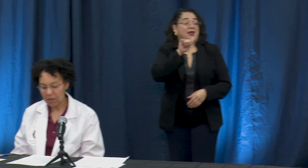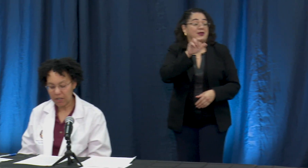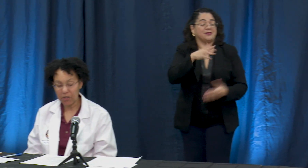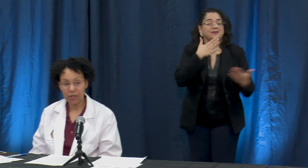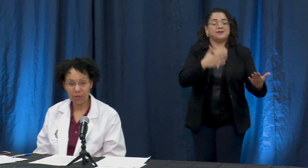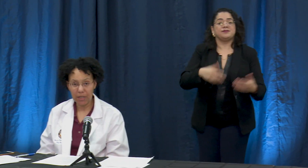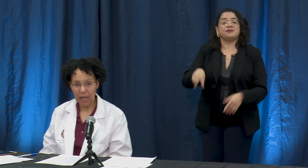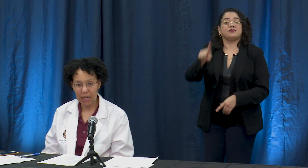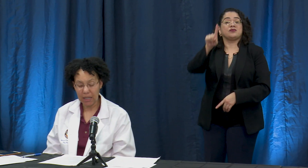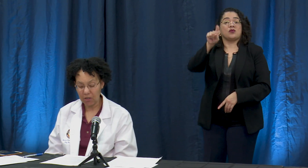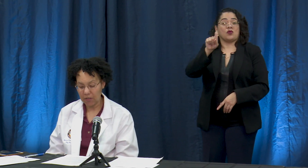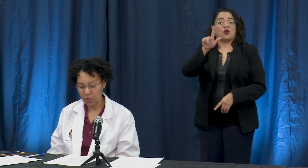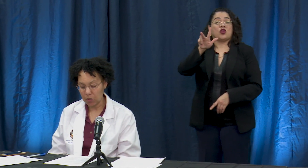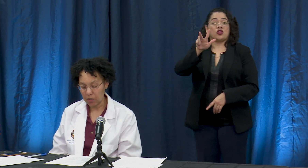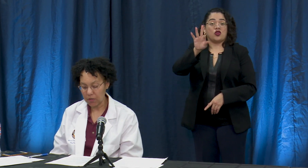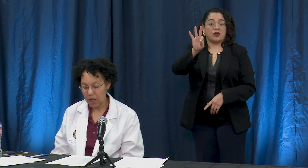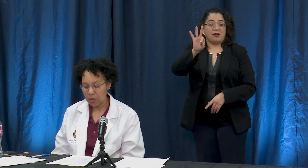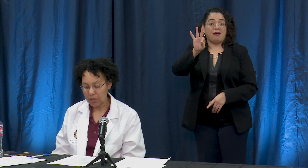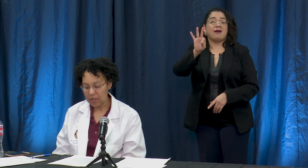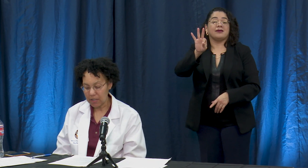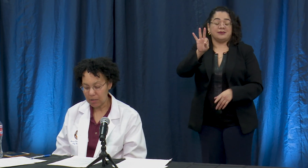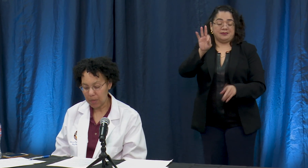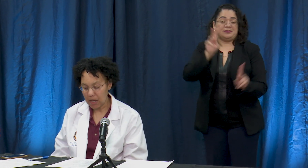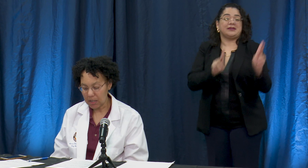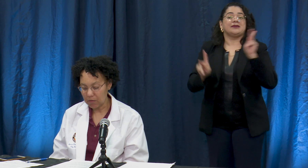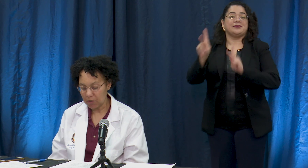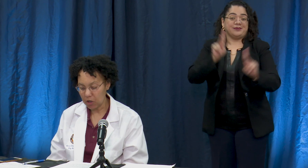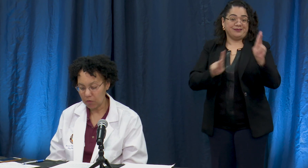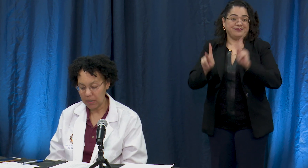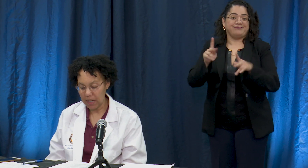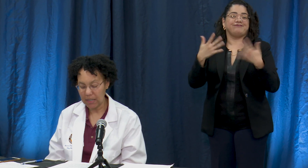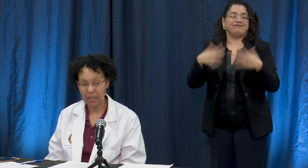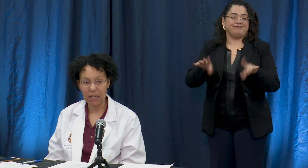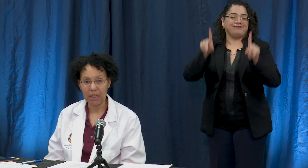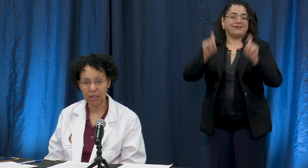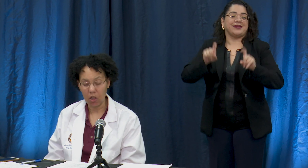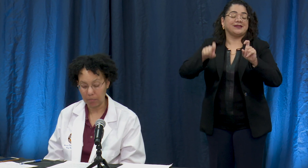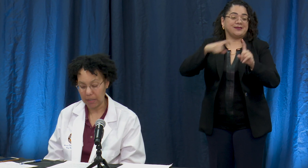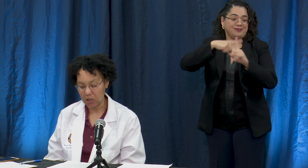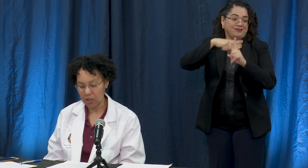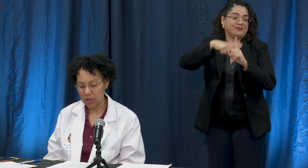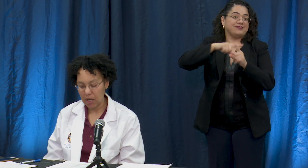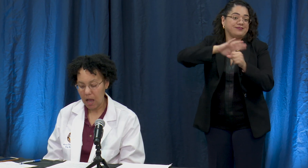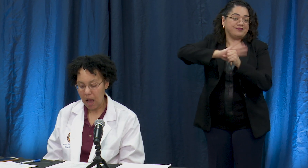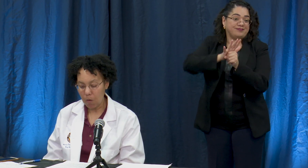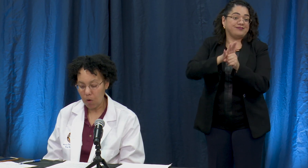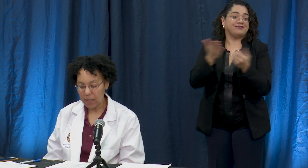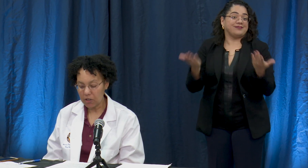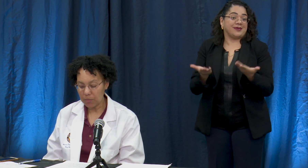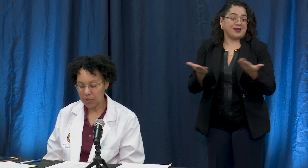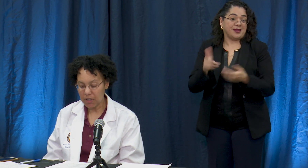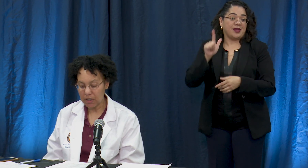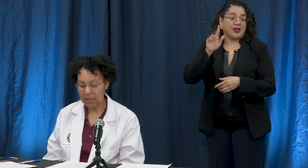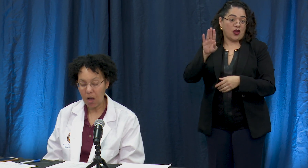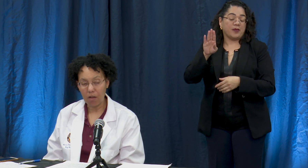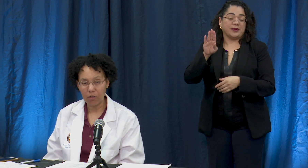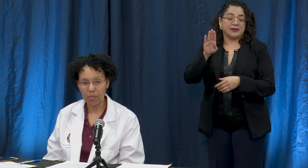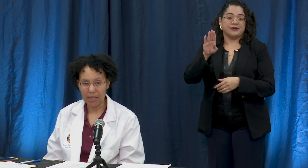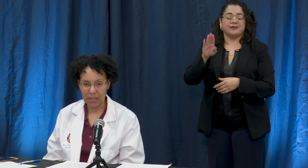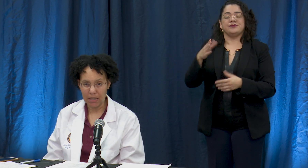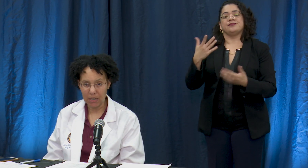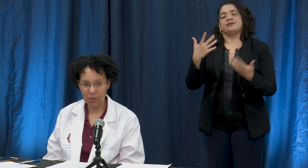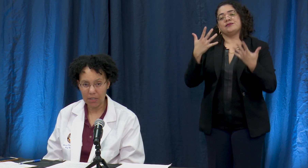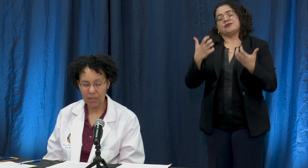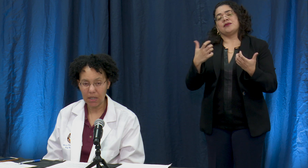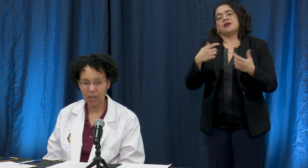morning, we have 139 individuals who have tested positive for COVID-19 in Long Beach. I want to personally offer